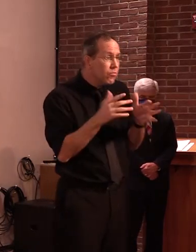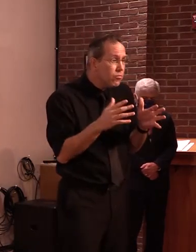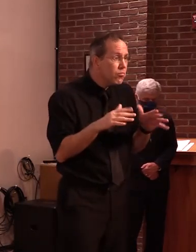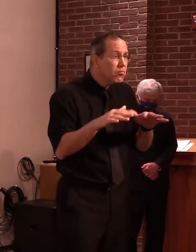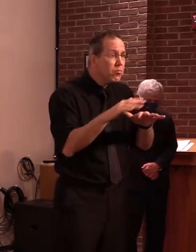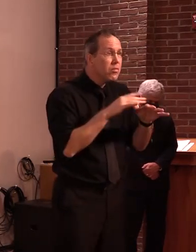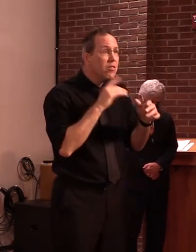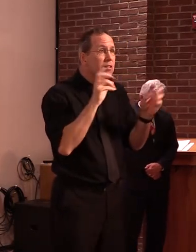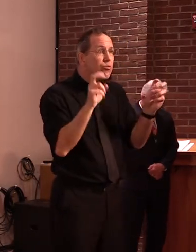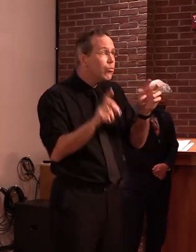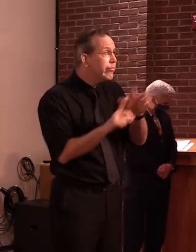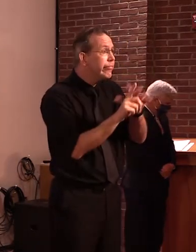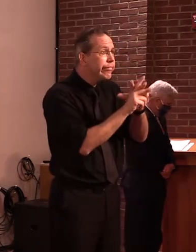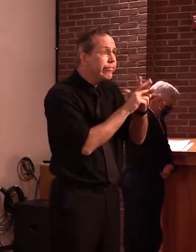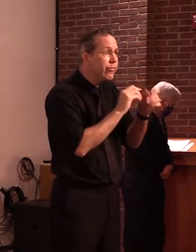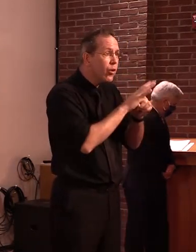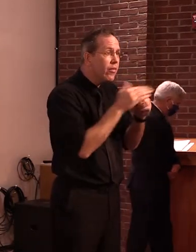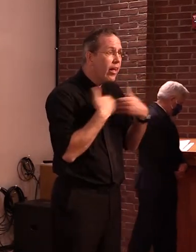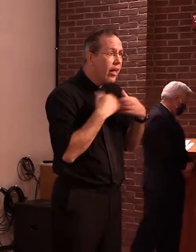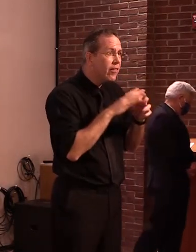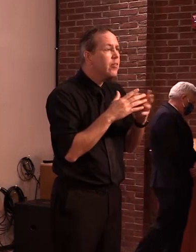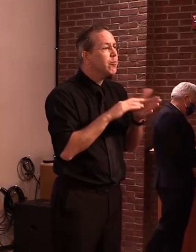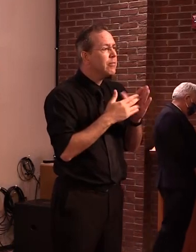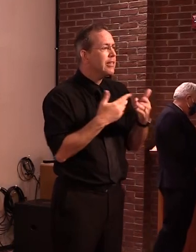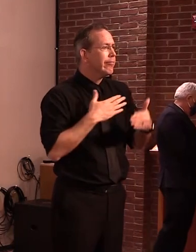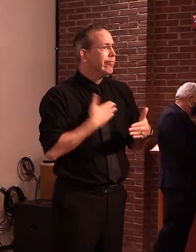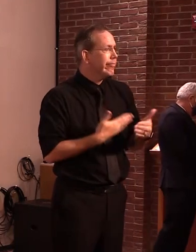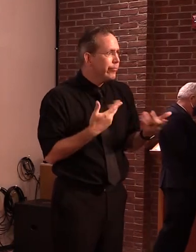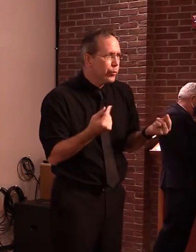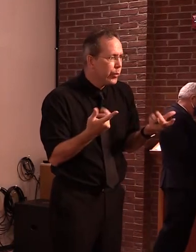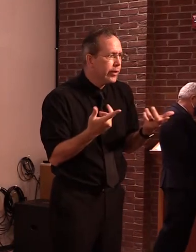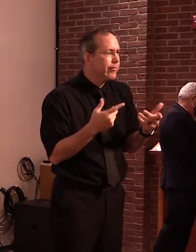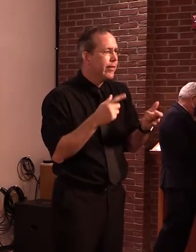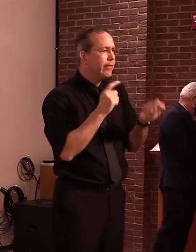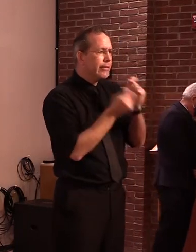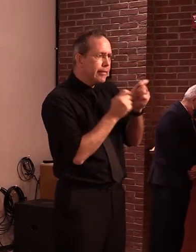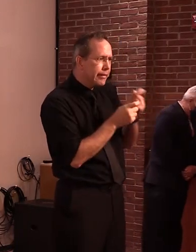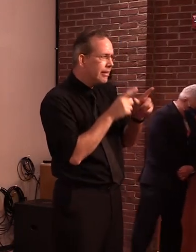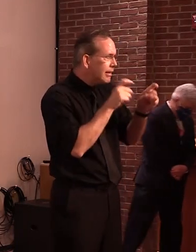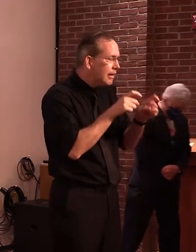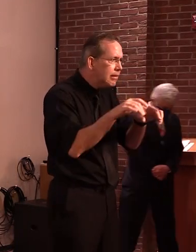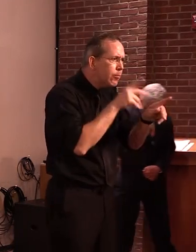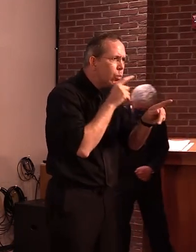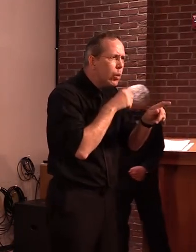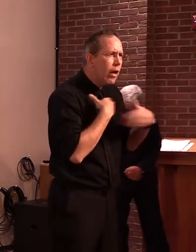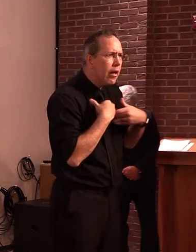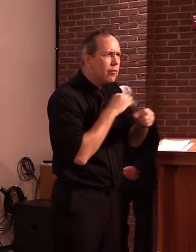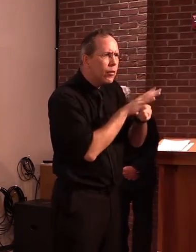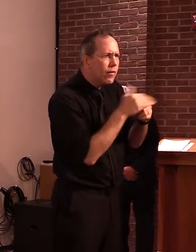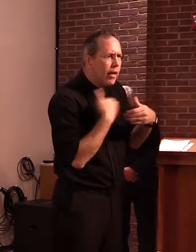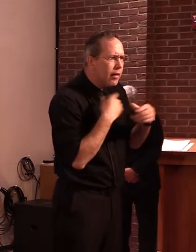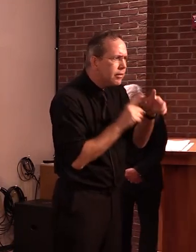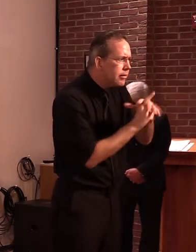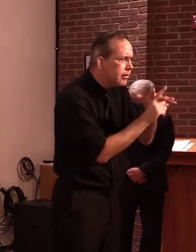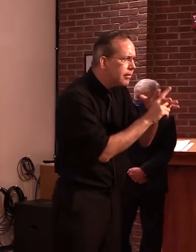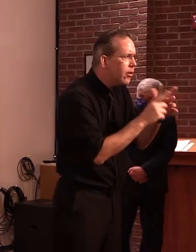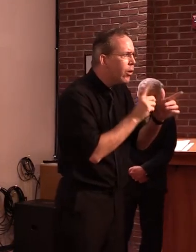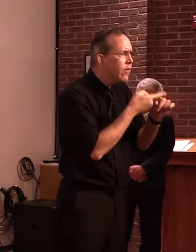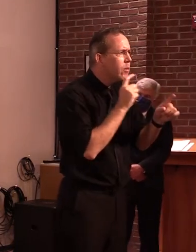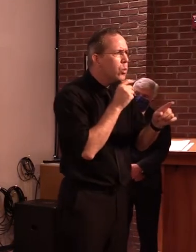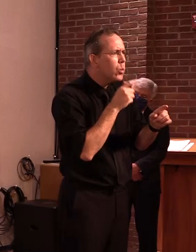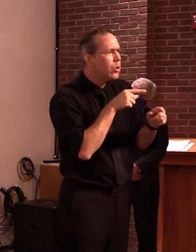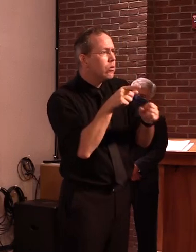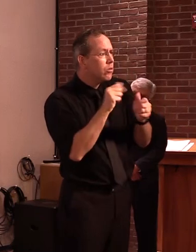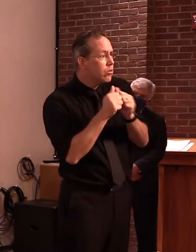else. We'll be testing and tracing and watching for outbreaks and contain them as we can.